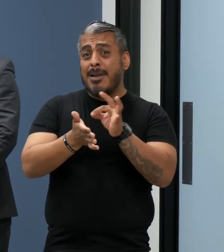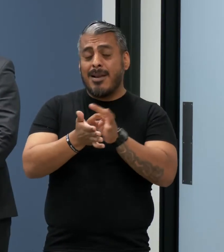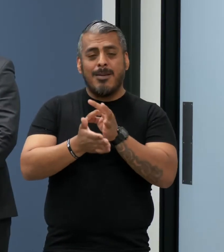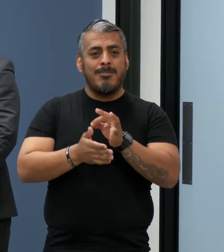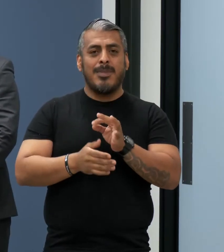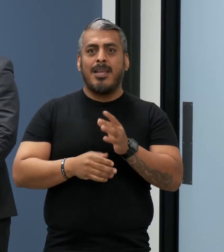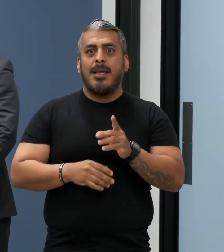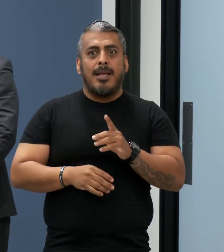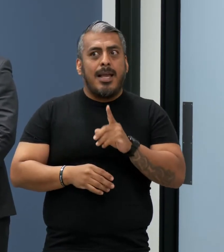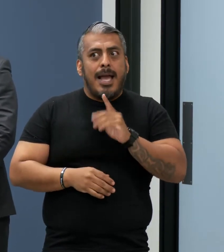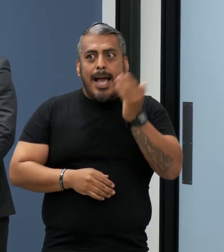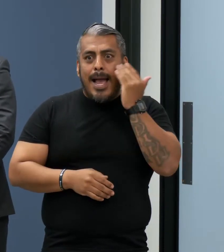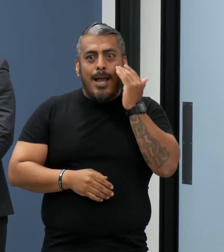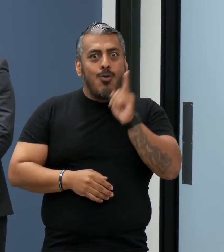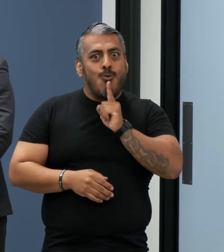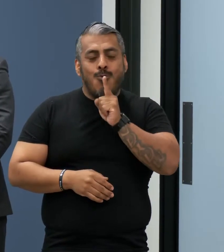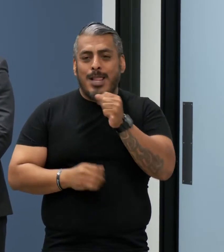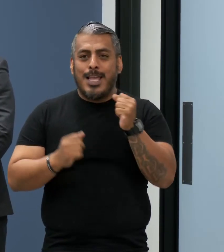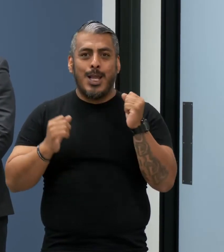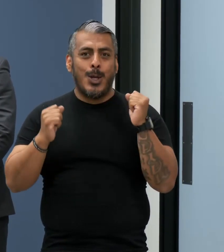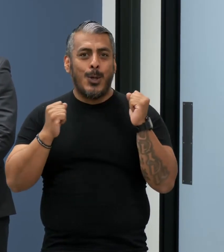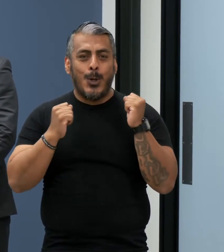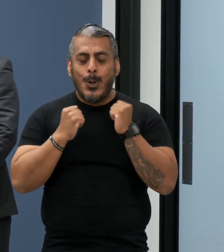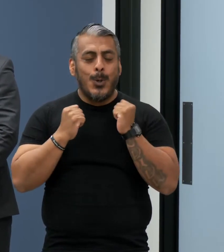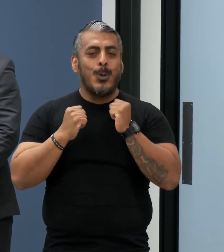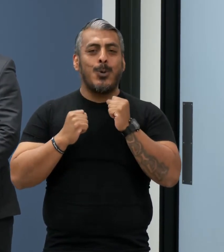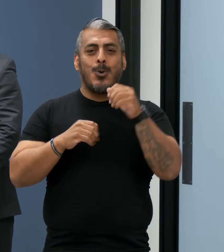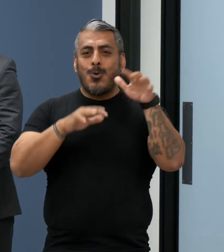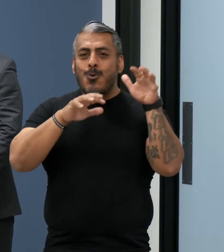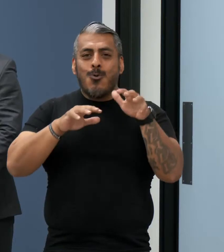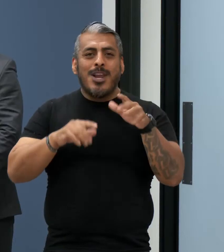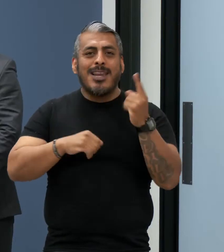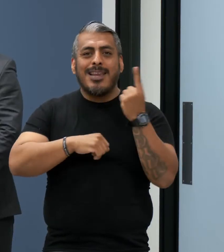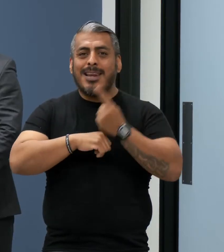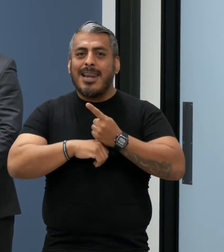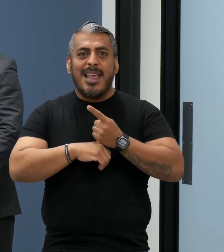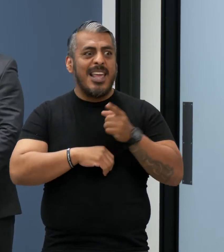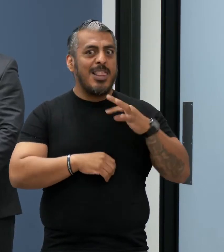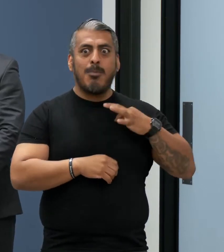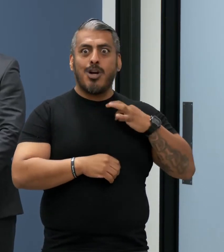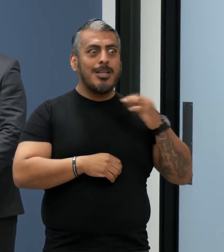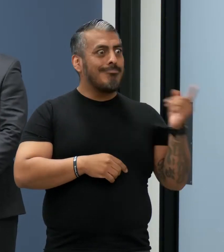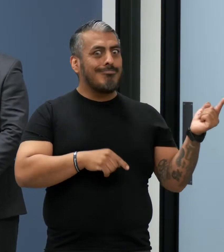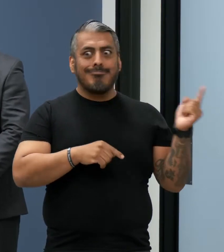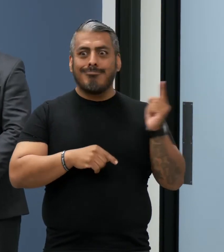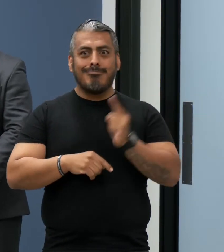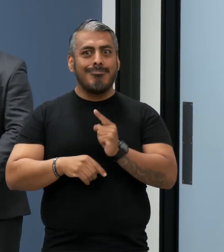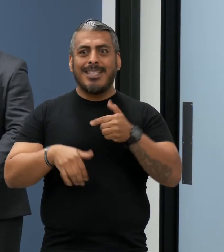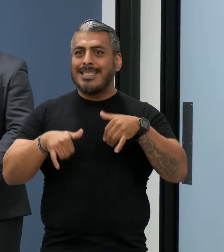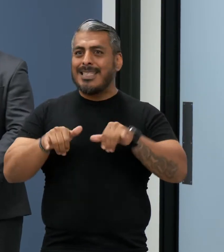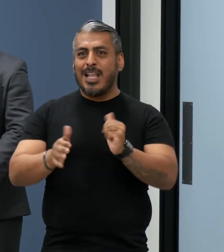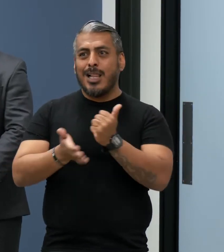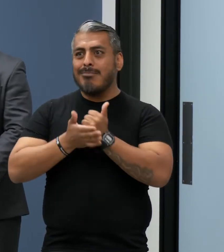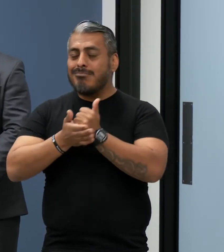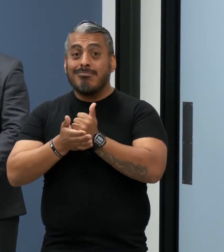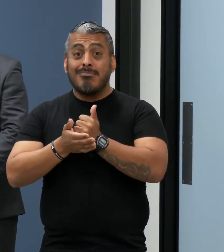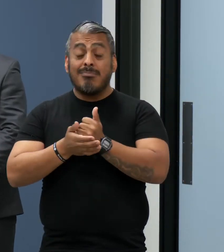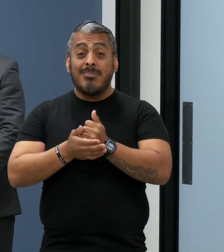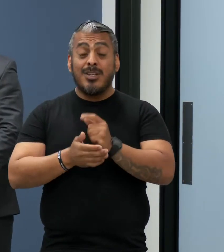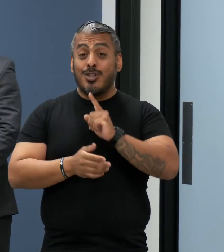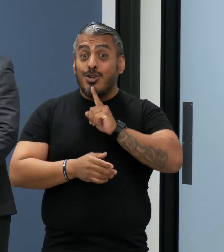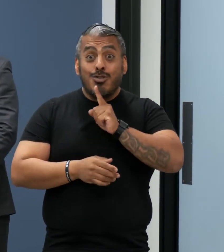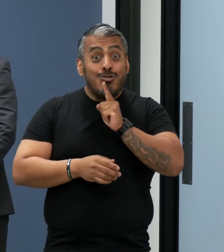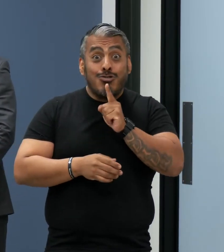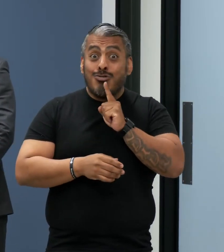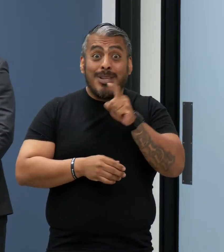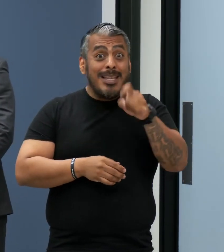really cold and rainy day to do their part to assist us. It truly takes a village, and